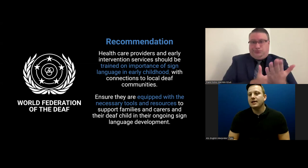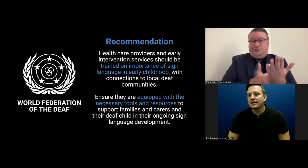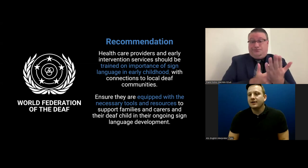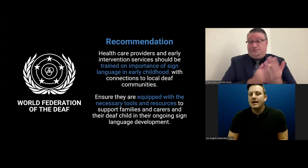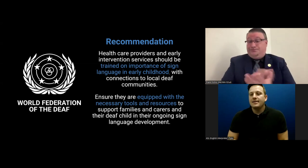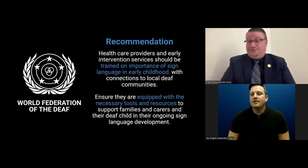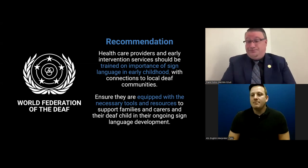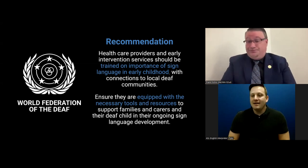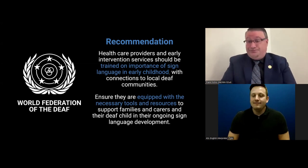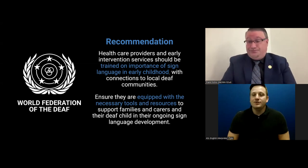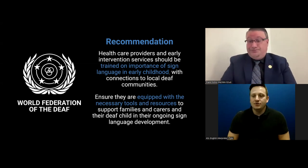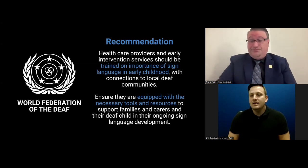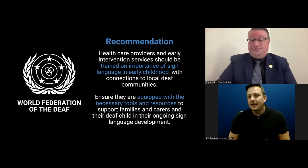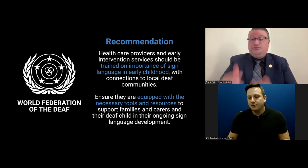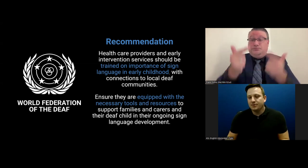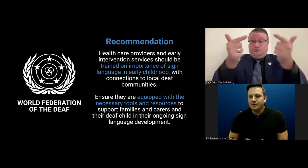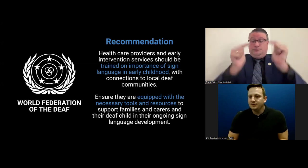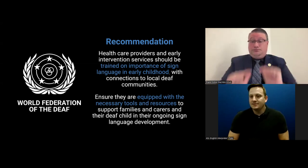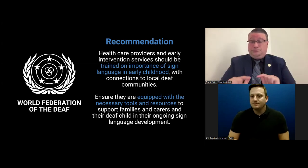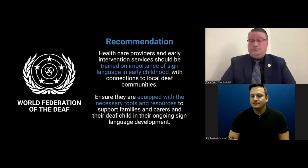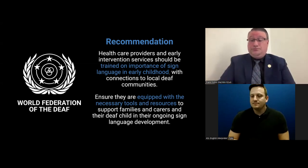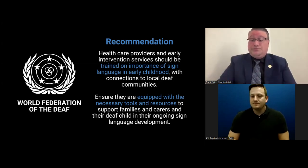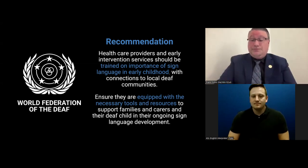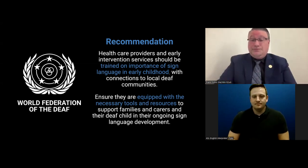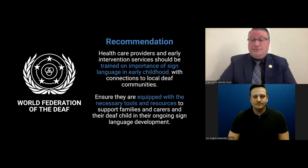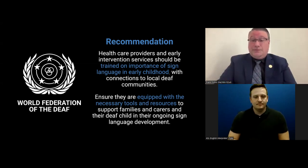out there that can be beneficial in their pursuits.